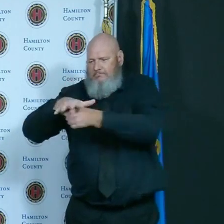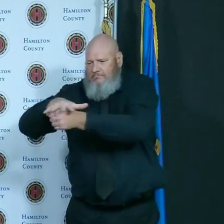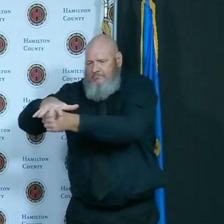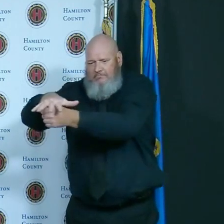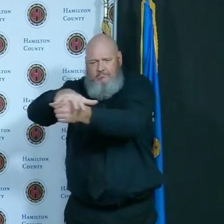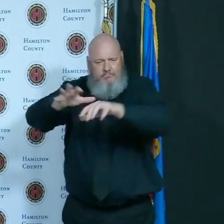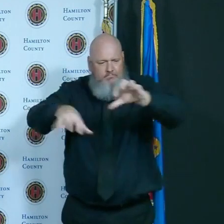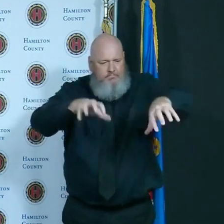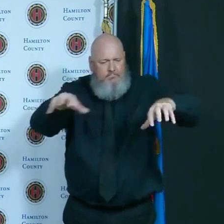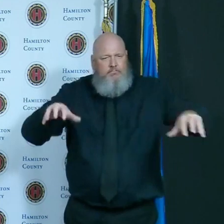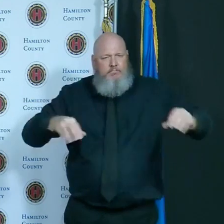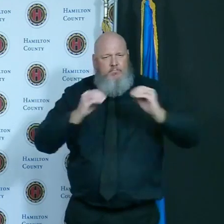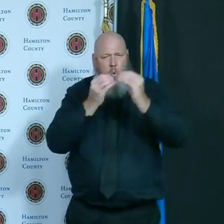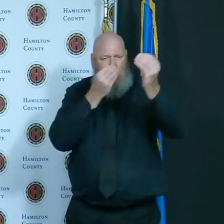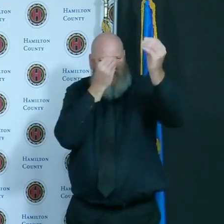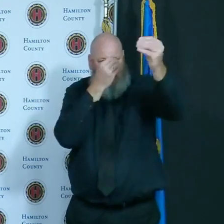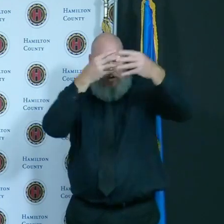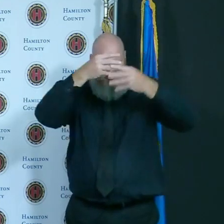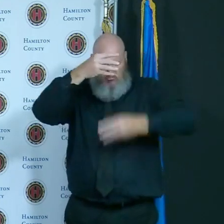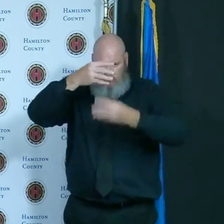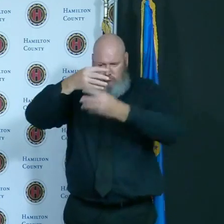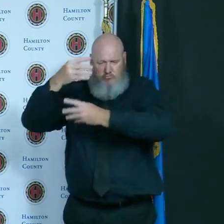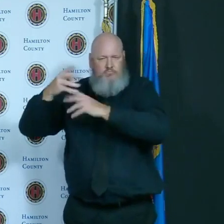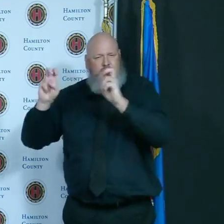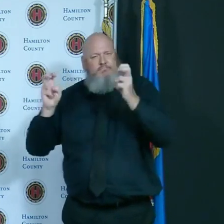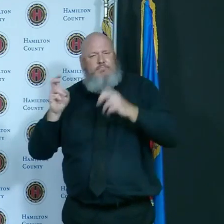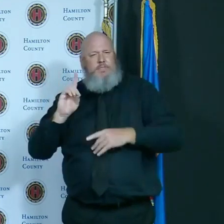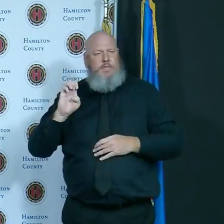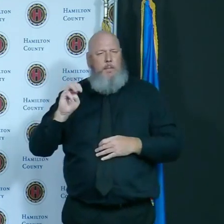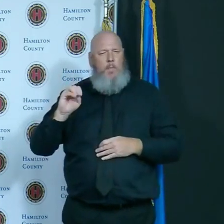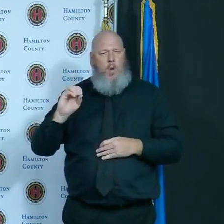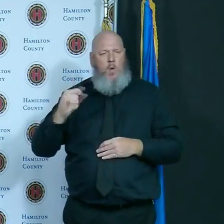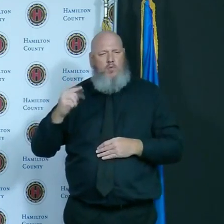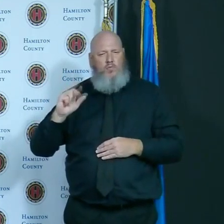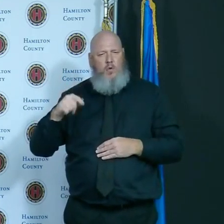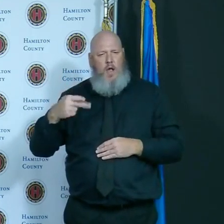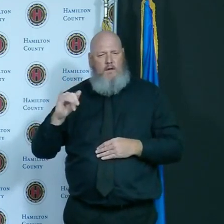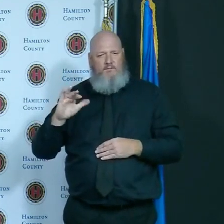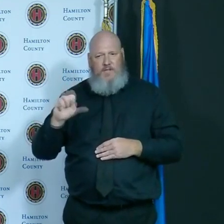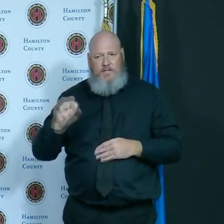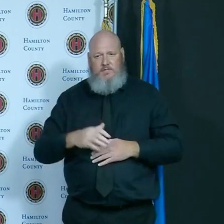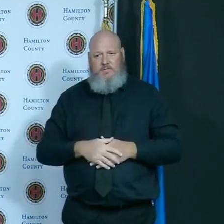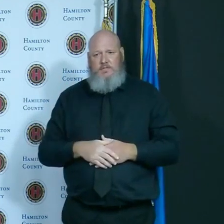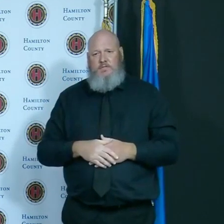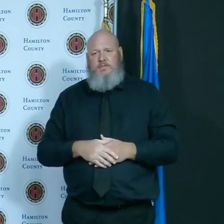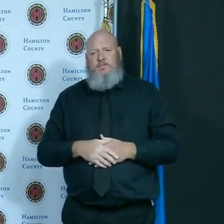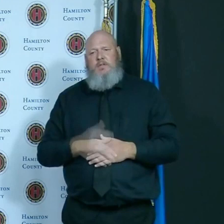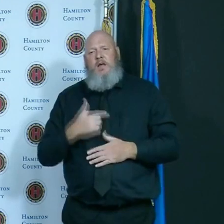we've been talking about today. So thank you all. Have a good weekend. Be safe, and we'll see you on Monday.